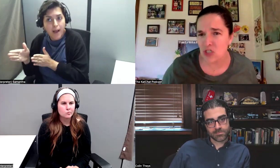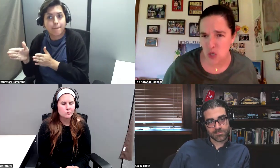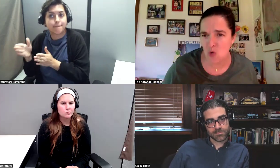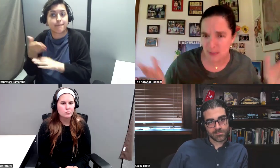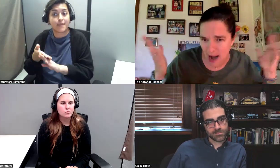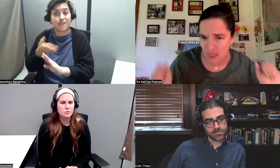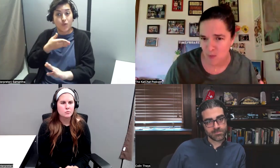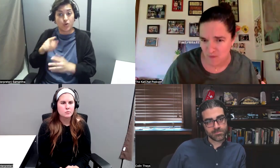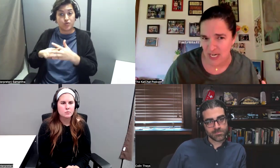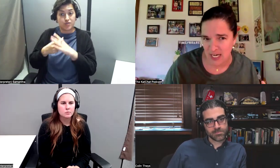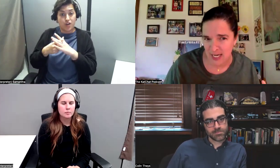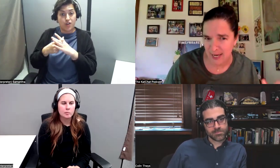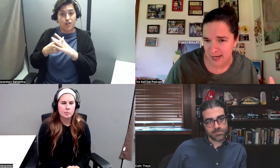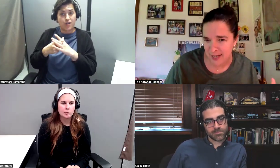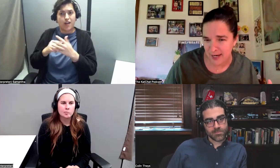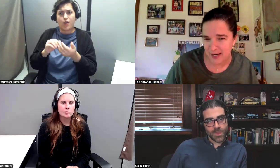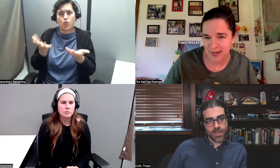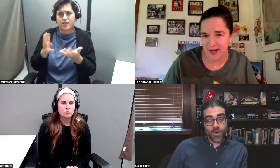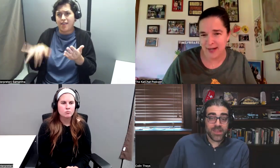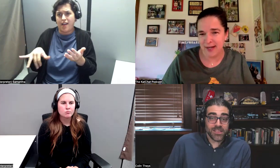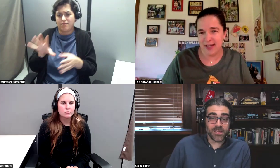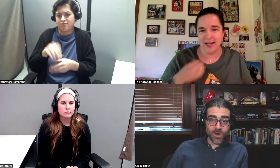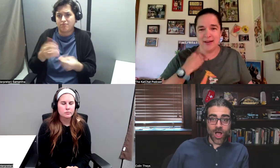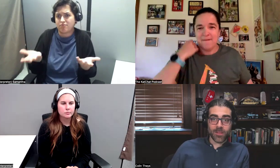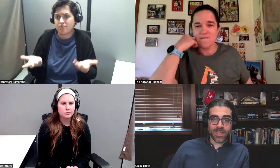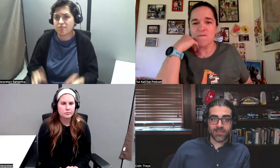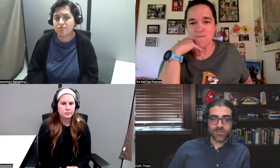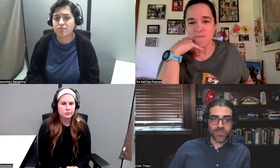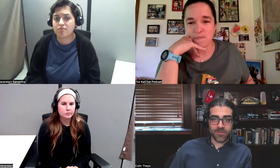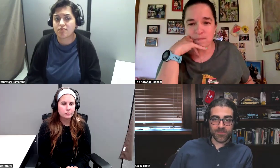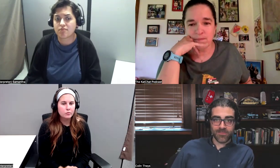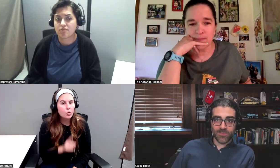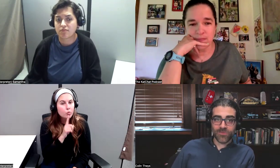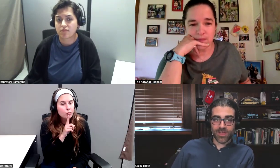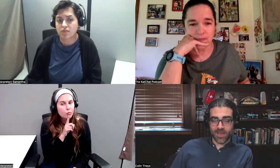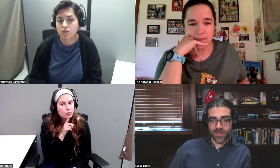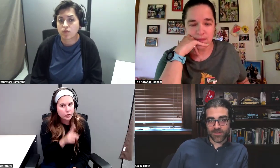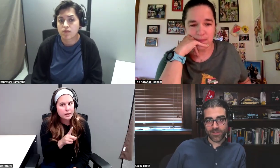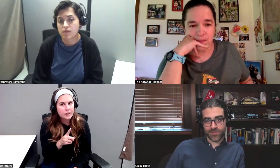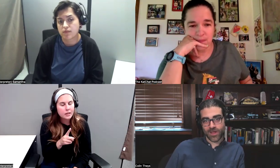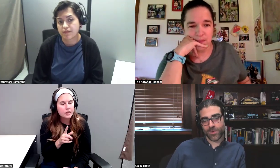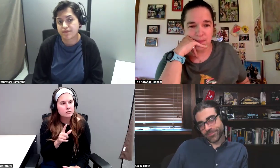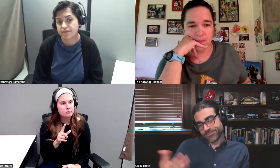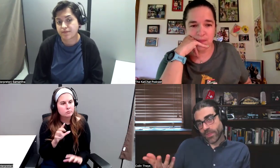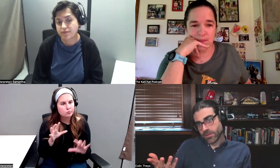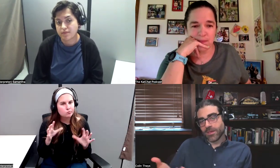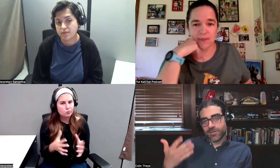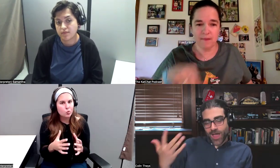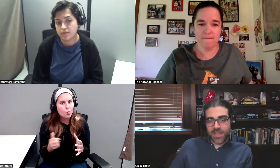people what to do to make the movie? Well, ideally, we're all making the same movie, and I find that